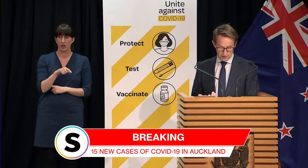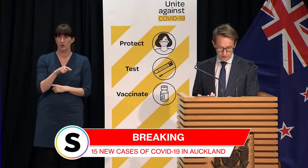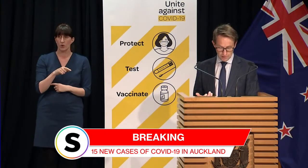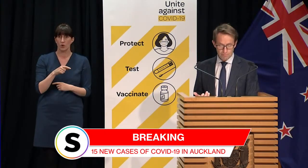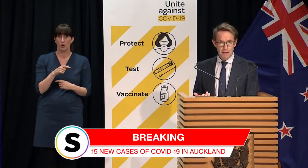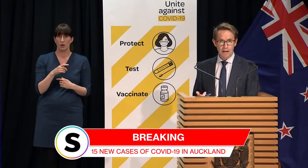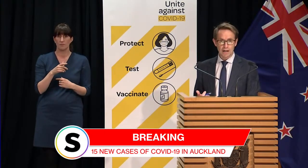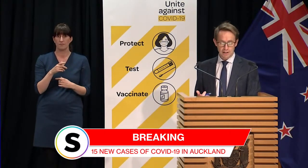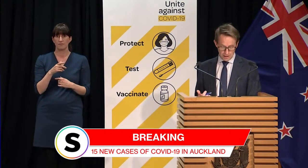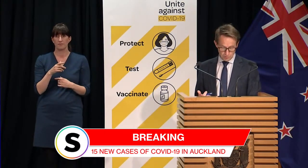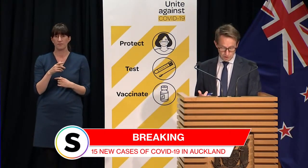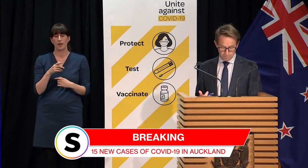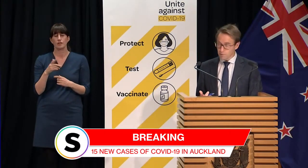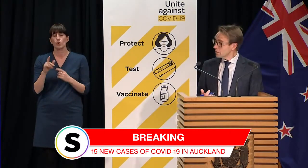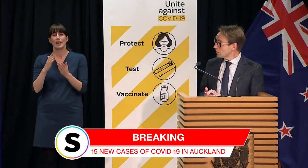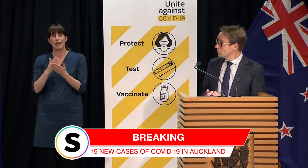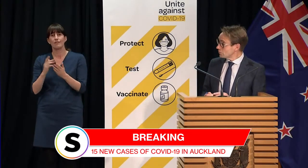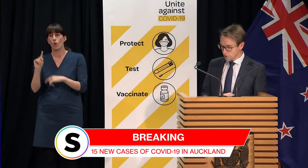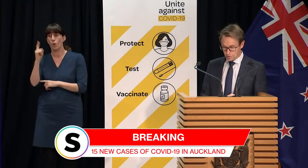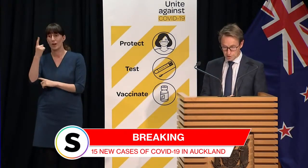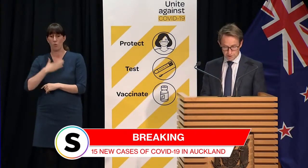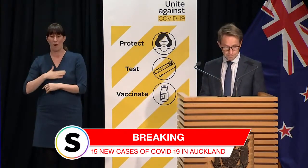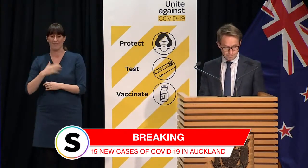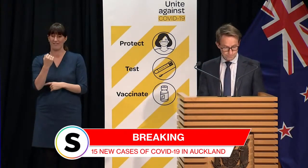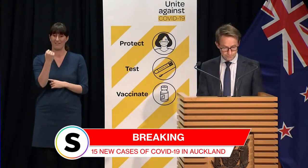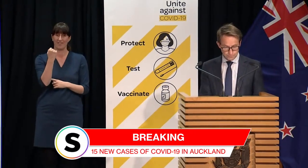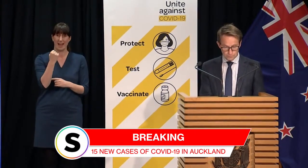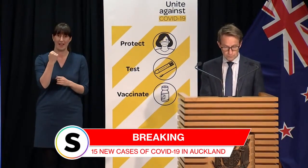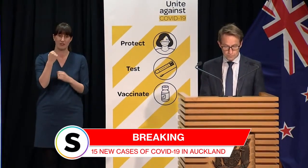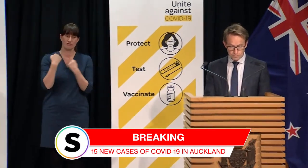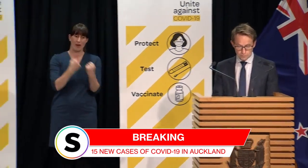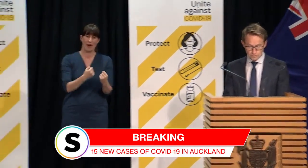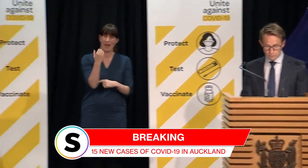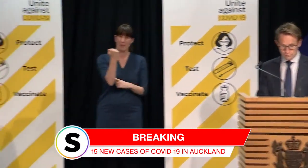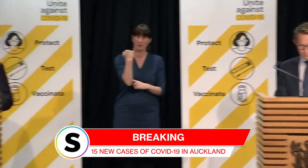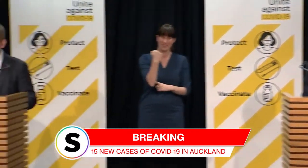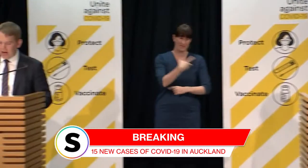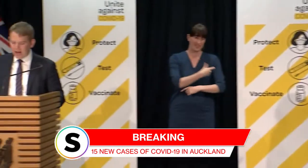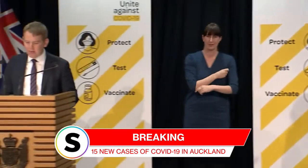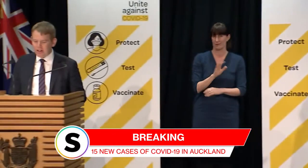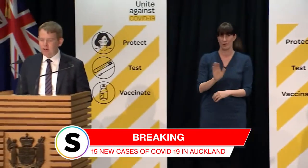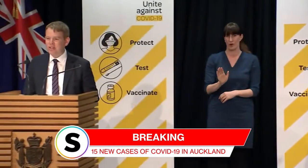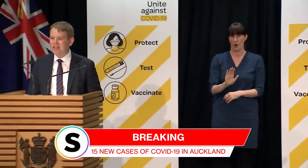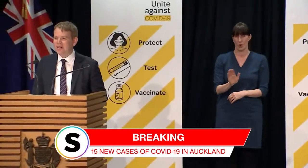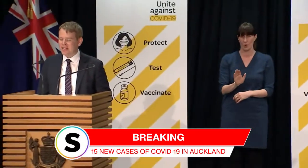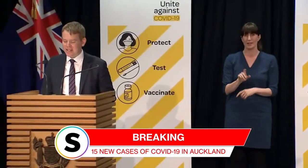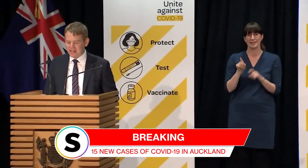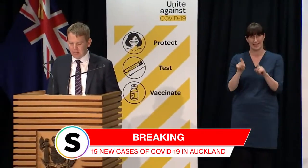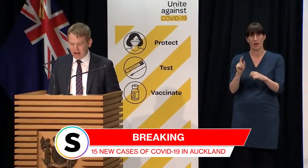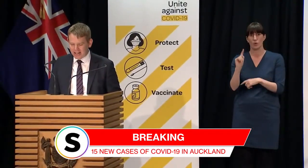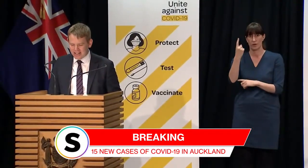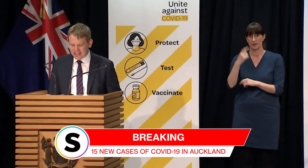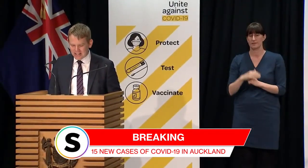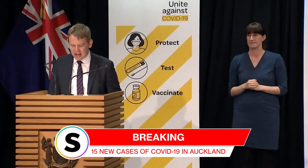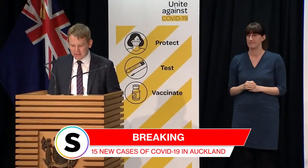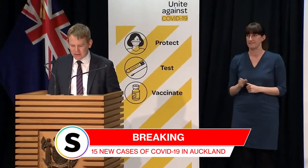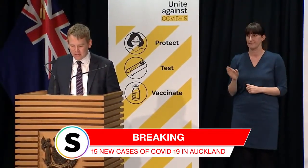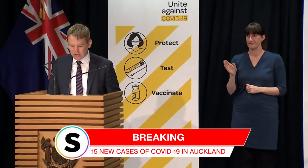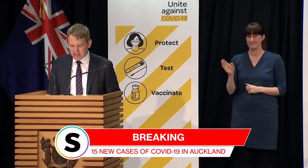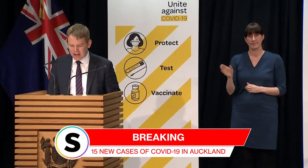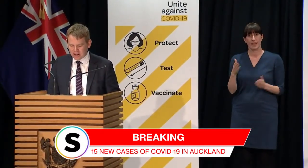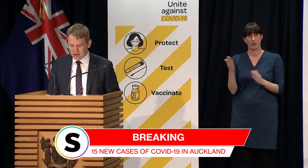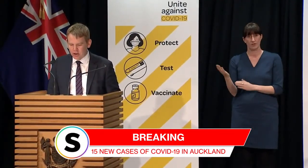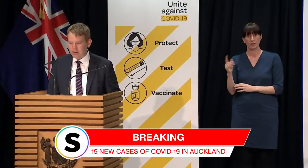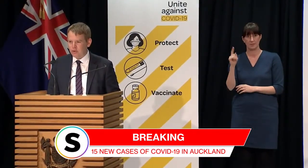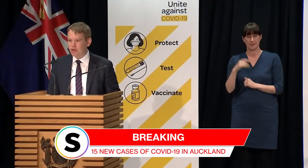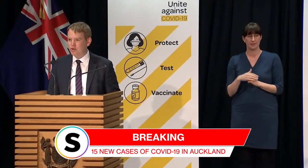vaccinated down in Hamilton. Thank you. Back to you, Minister. Thank you, Dr. Bloomfield. As many New Zealanders step out again today for their